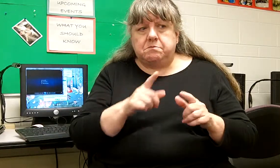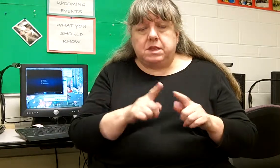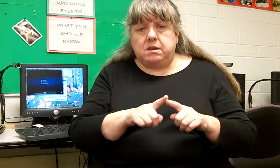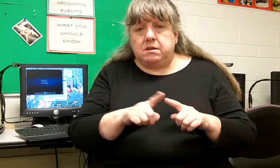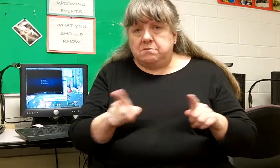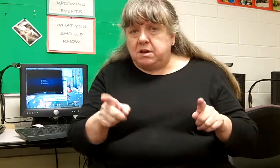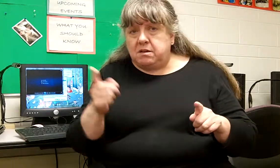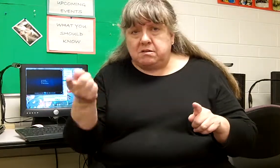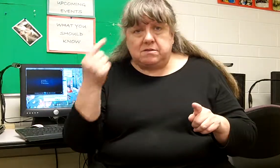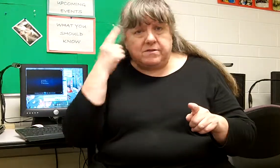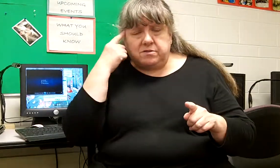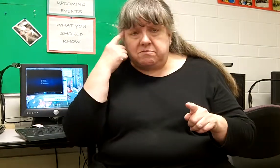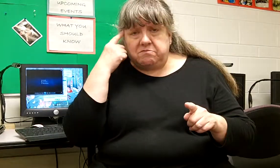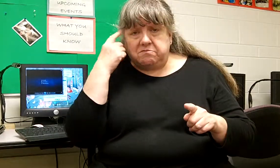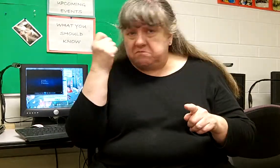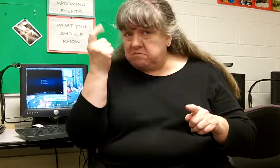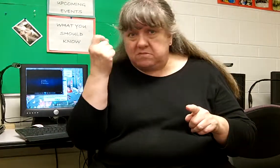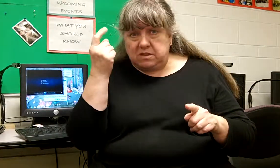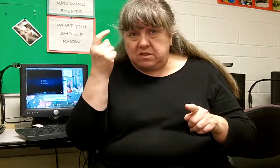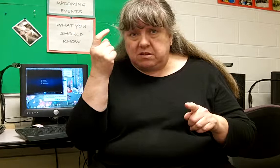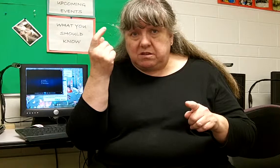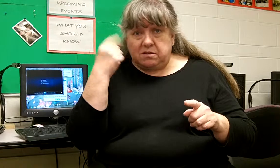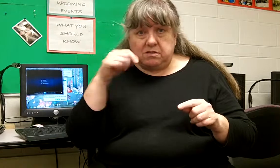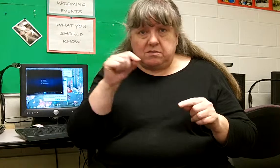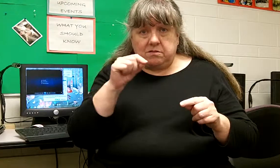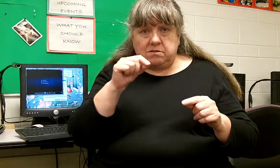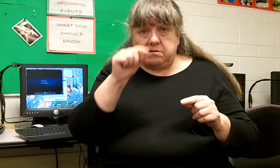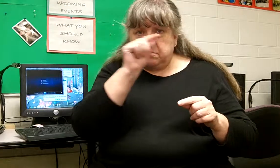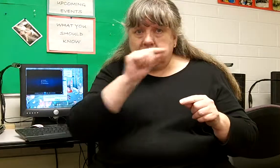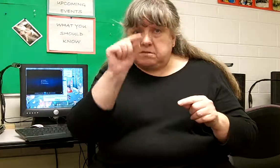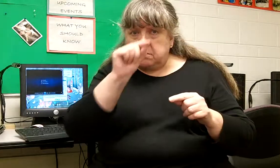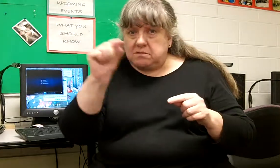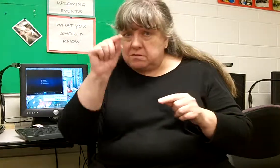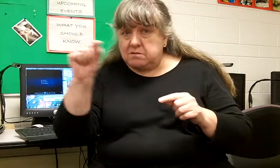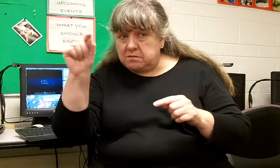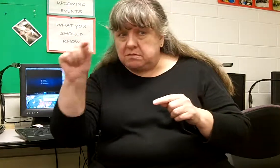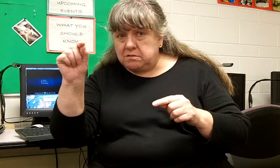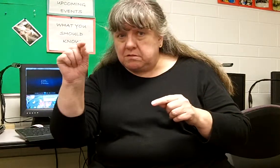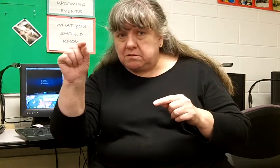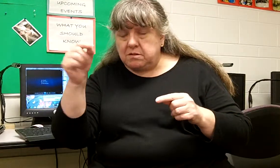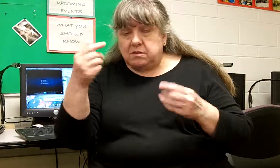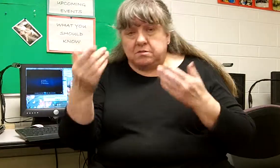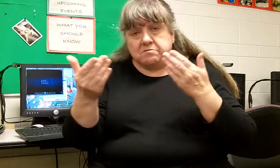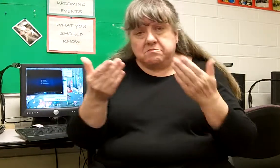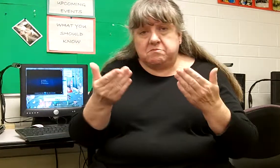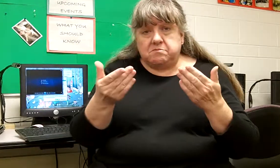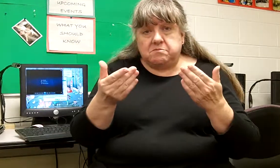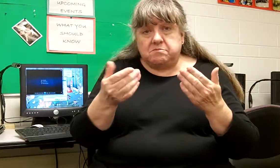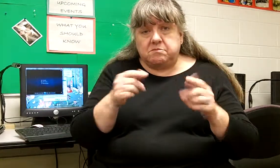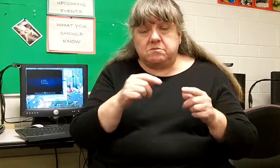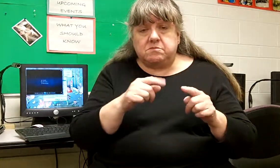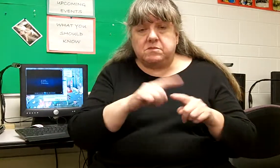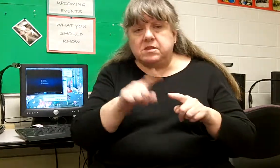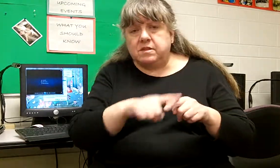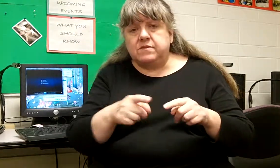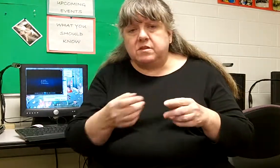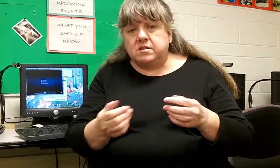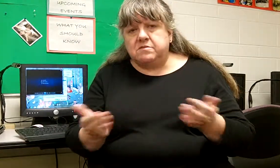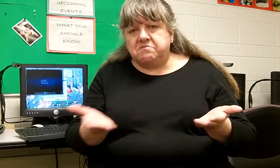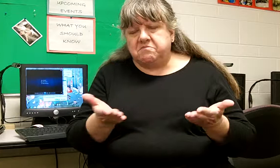circles. Or if you want to do it on your own so you get the problem right, you could draw the circles, or you could draw a number line like we did in this presentation.